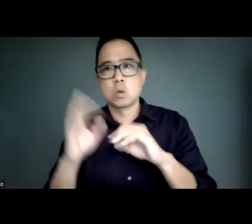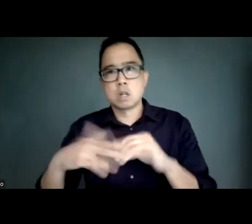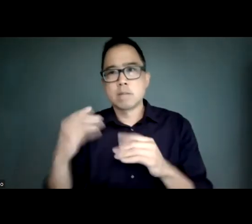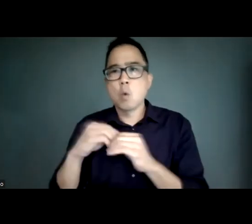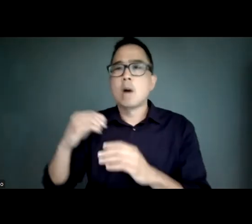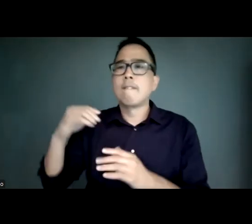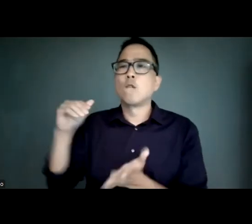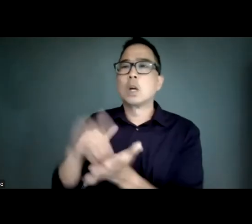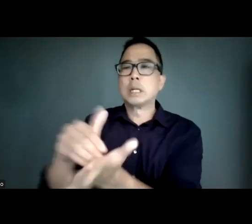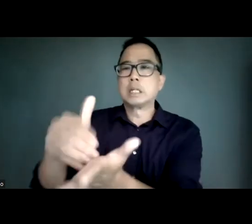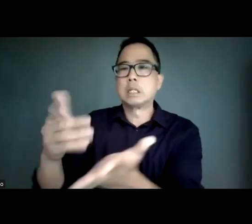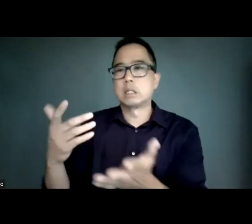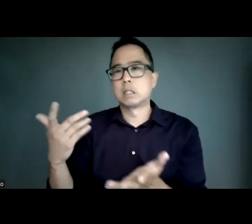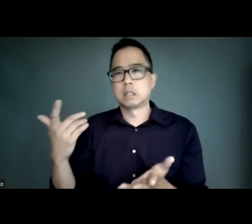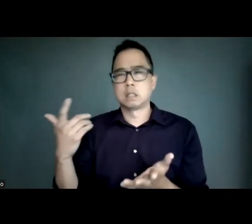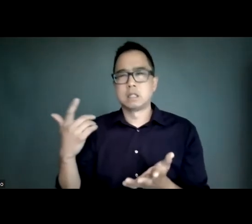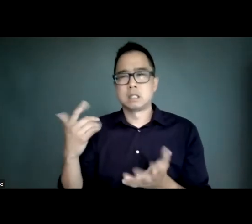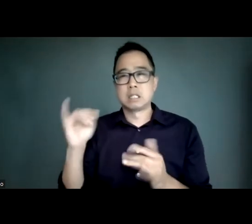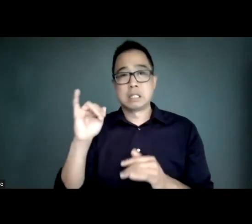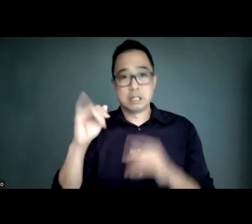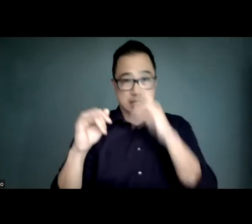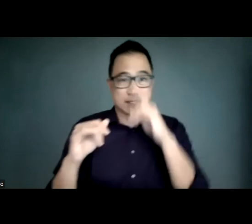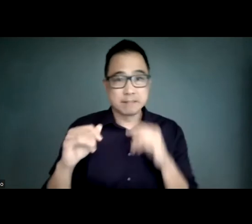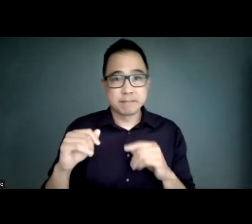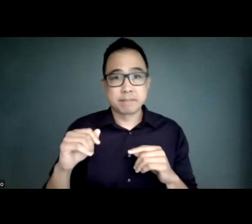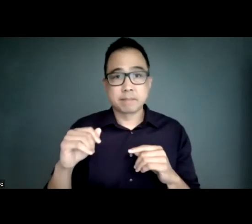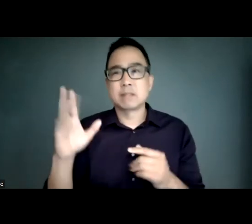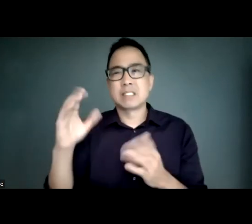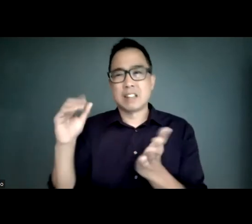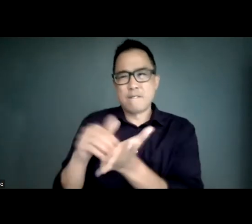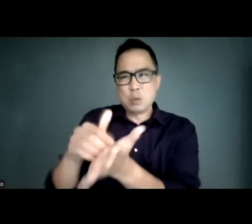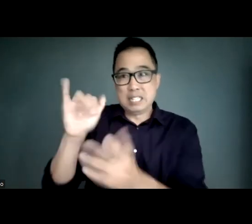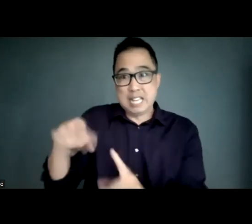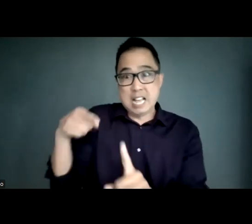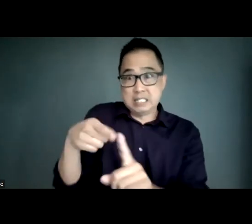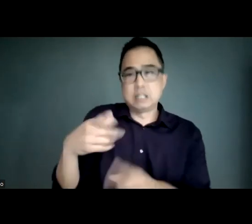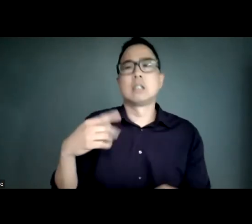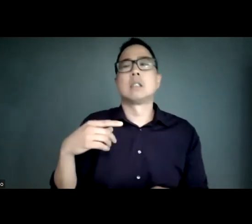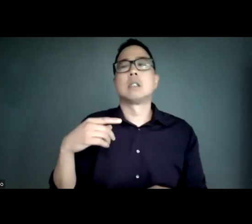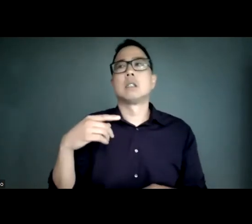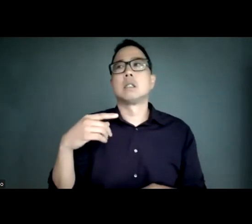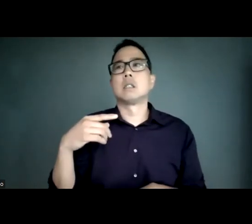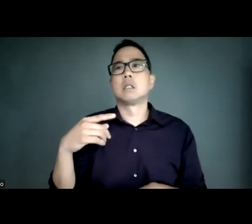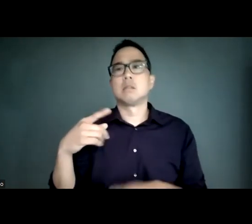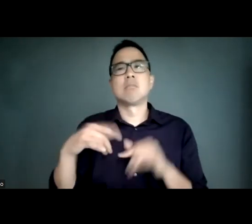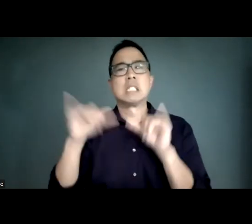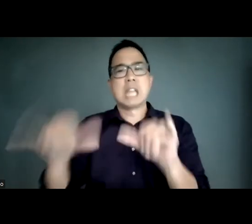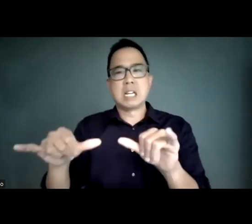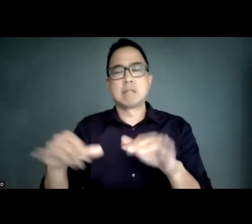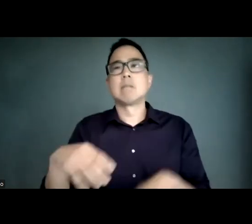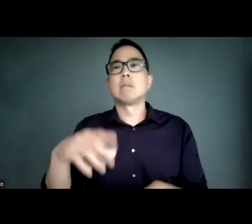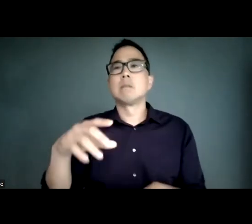You're noticing a shift in that. Before, you know, the frequency of janitorial services in